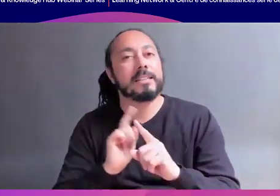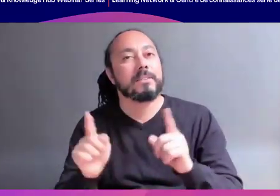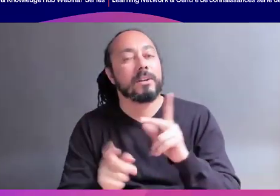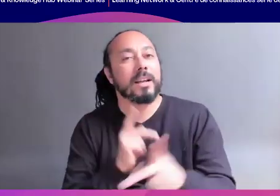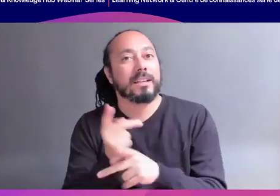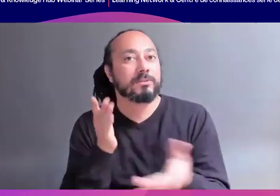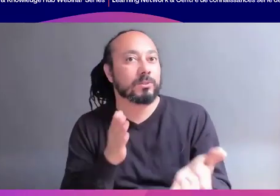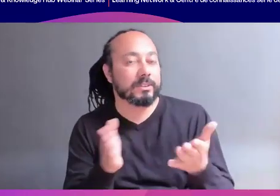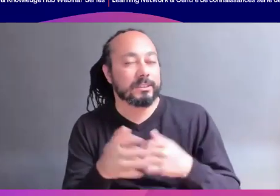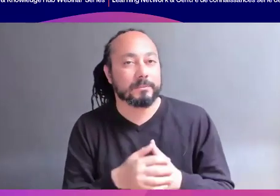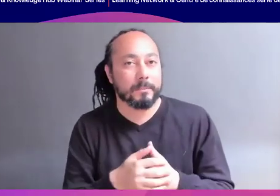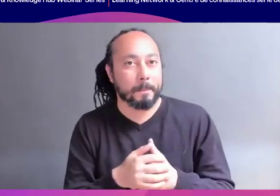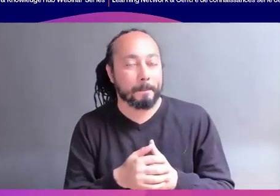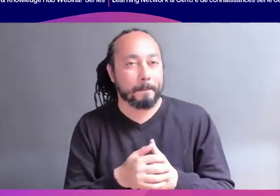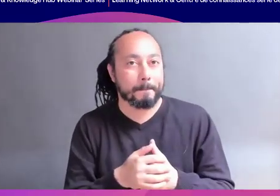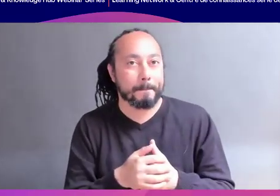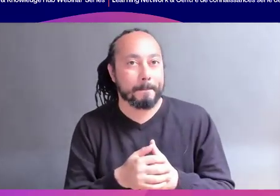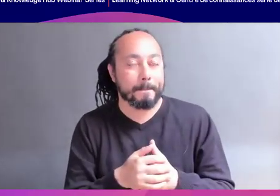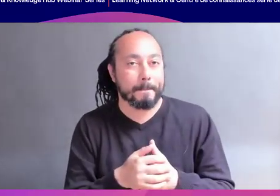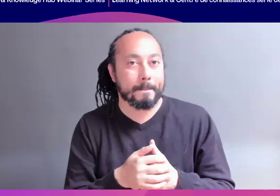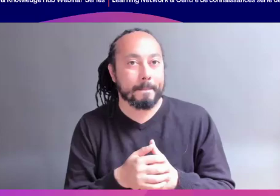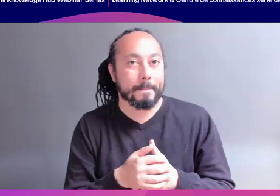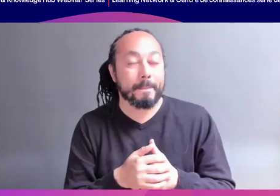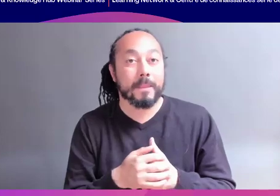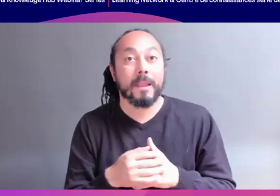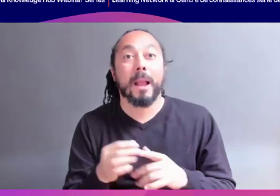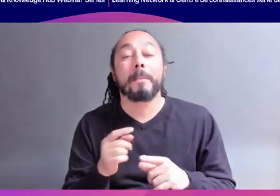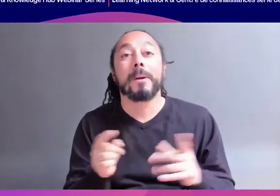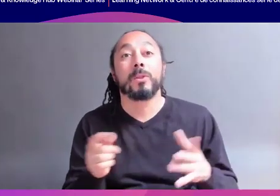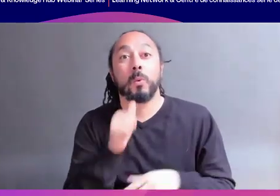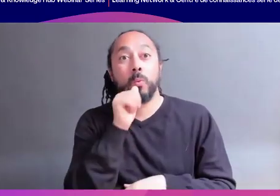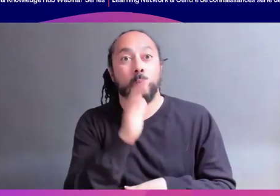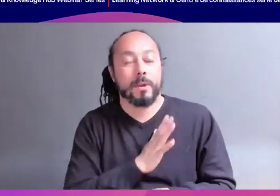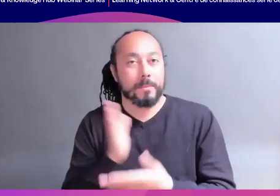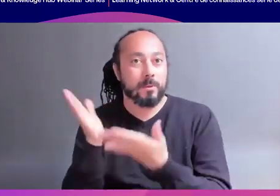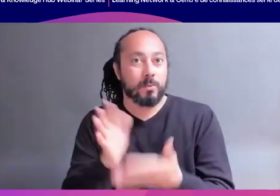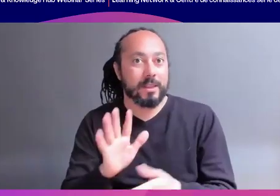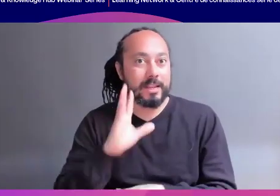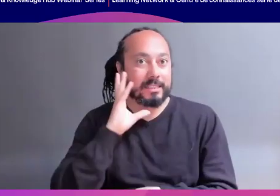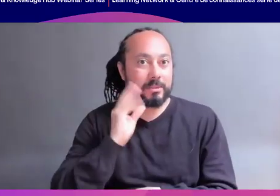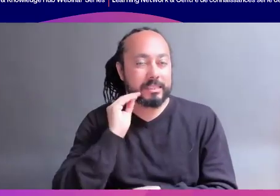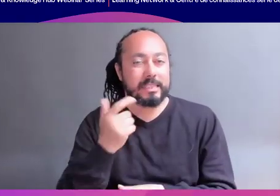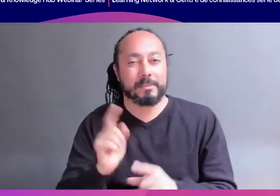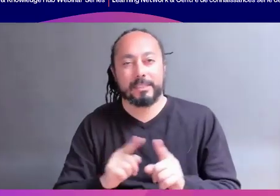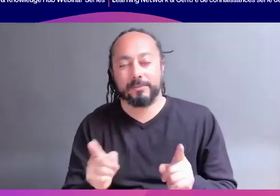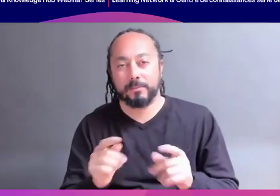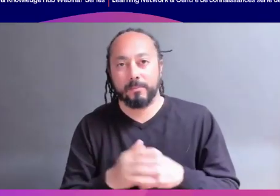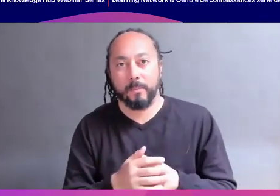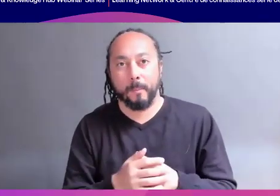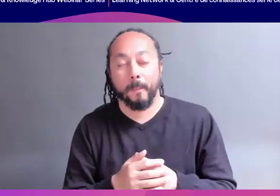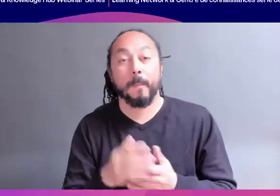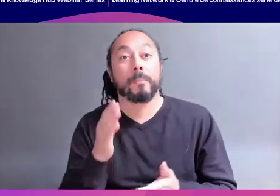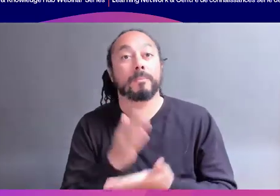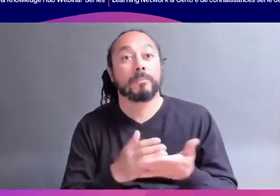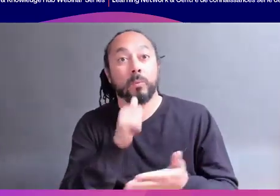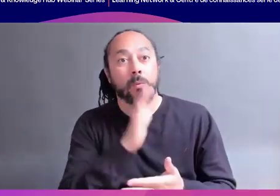of services, the experiences that the women bring to them, we've noticed, are a bit different. The women who have been in